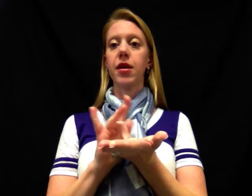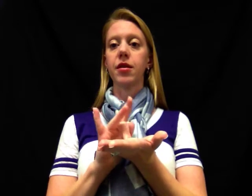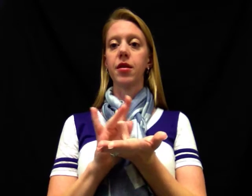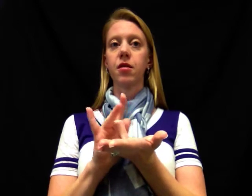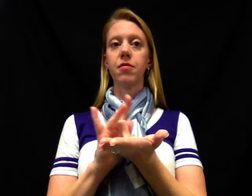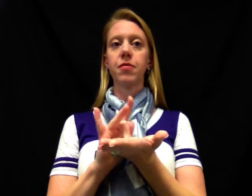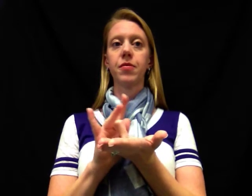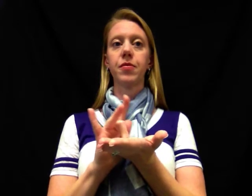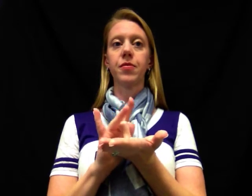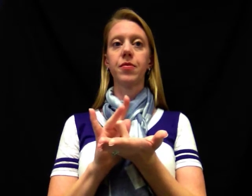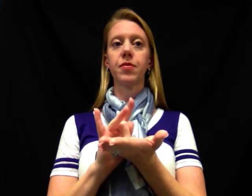medicine.